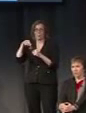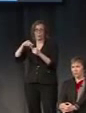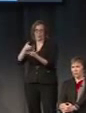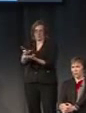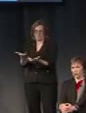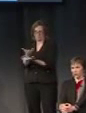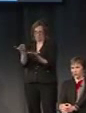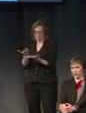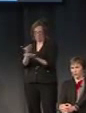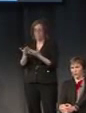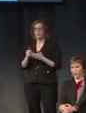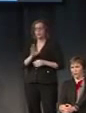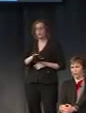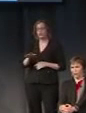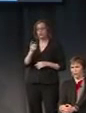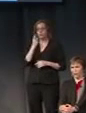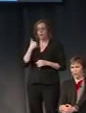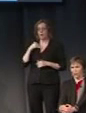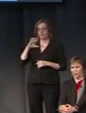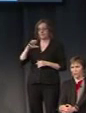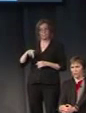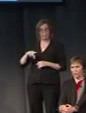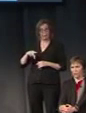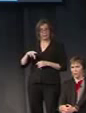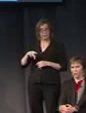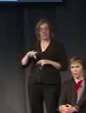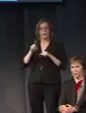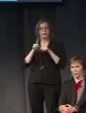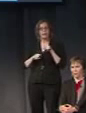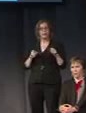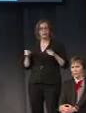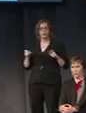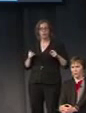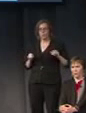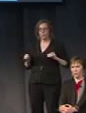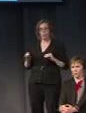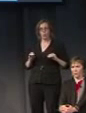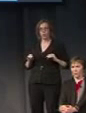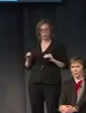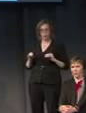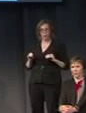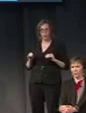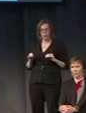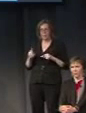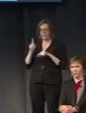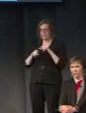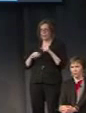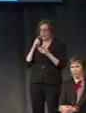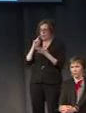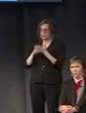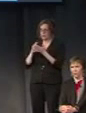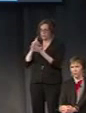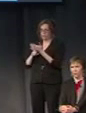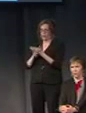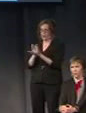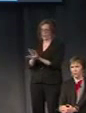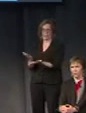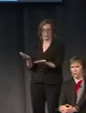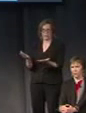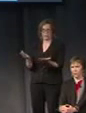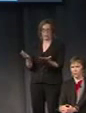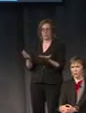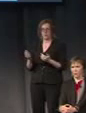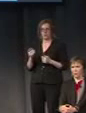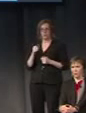children with cerebral palsy have no motor control to be able to identify things. Have you ever looked